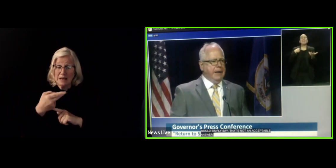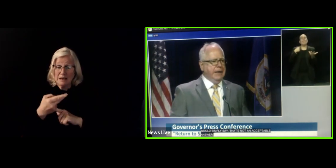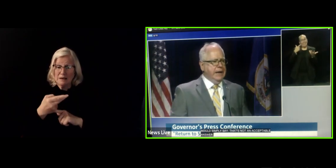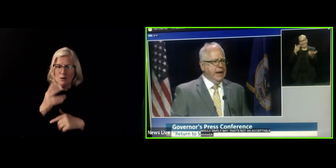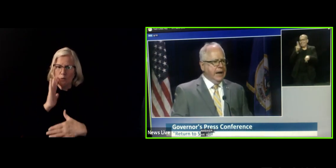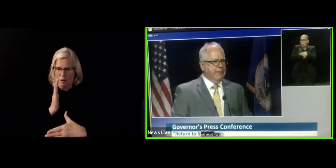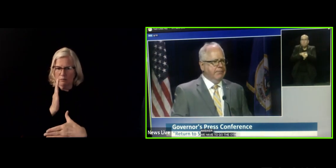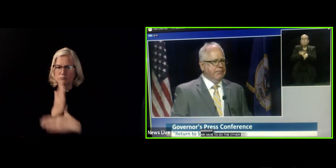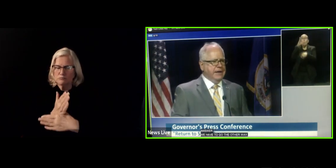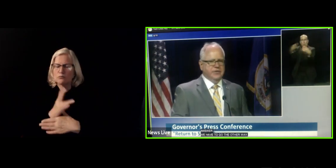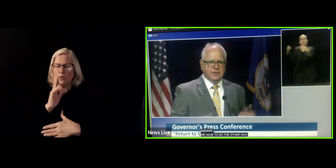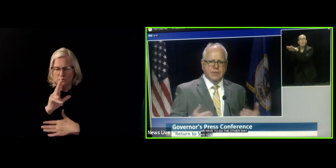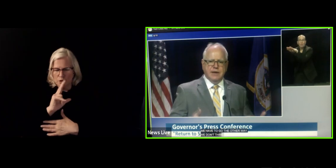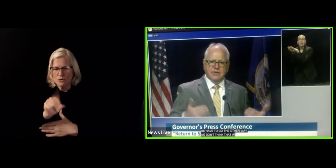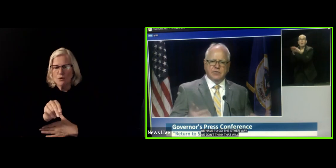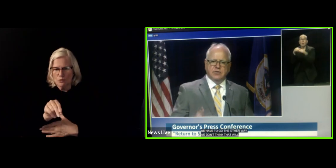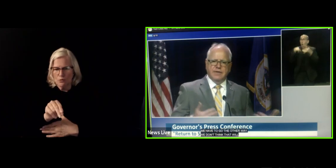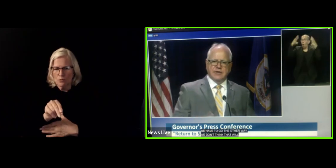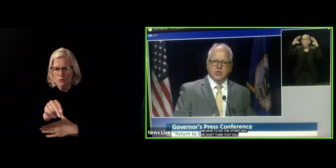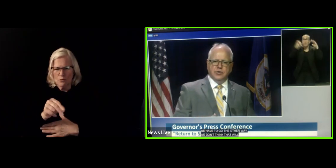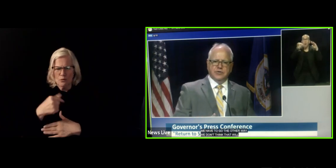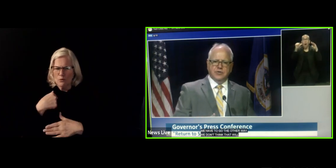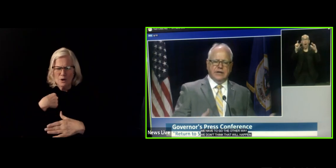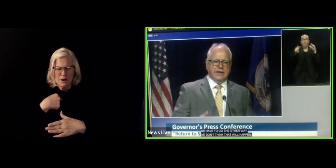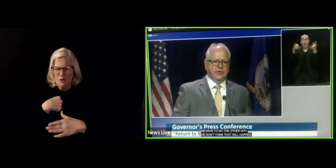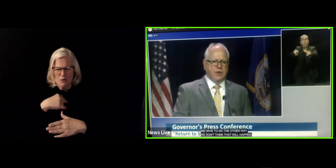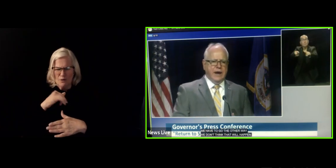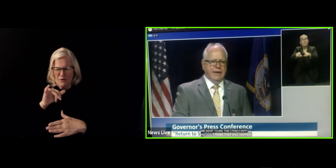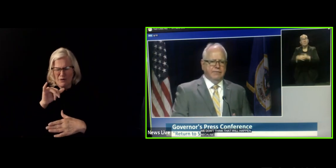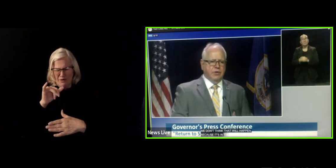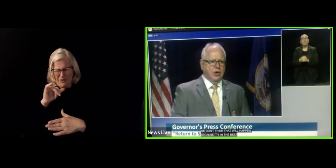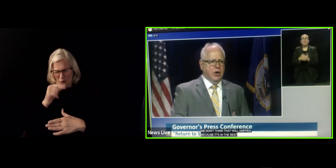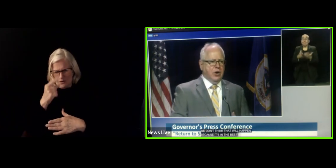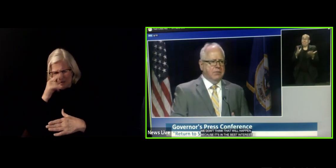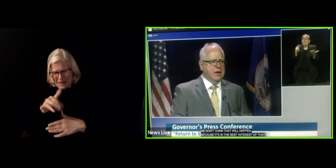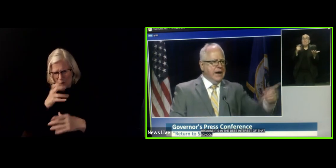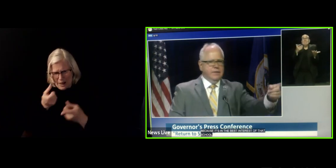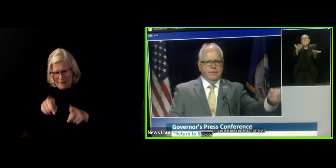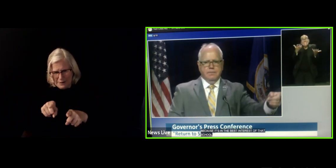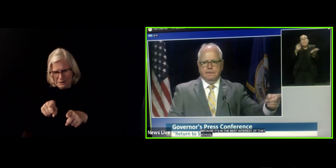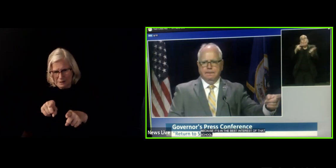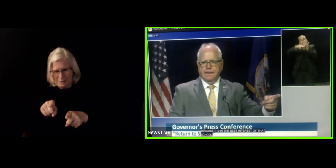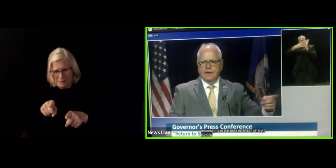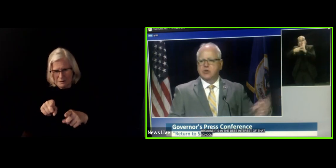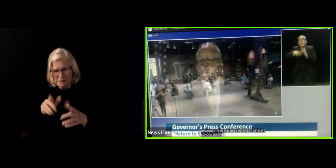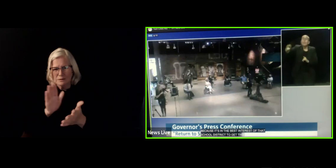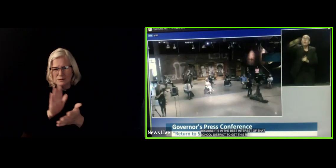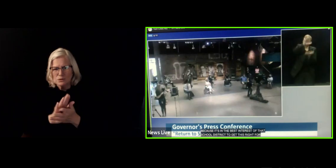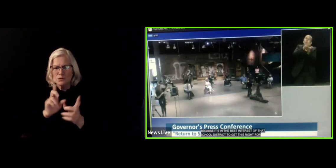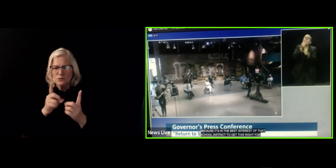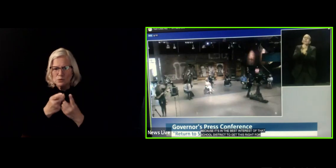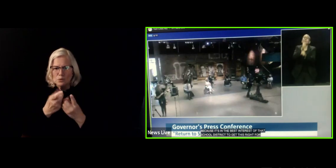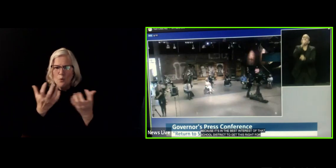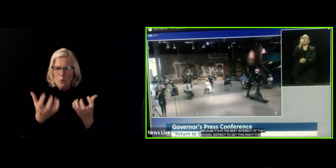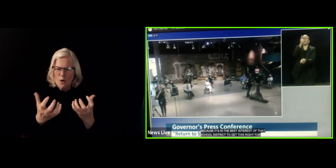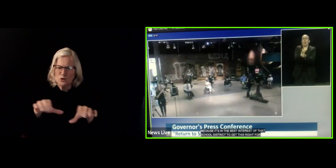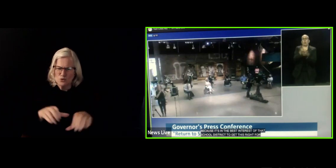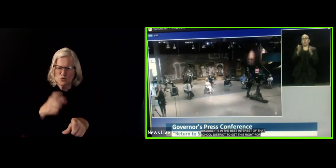happen. Because it's in the best interest of that school district to get this right for the long haul. Sure. Tom's question, which